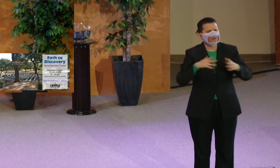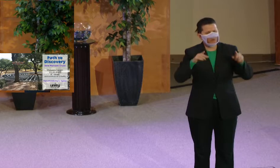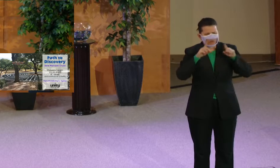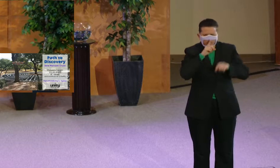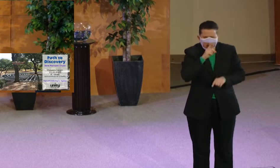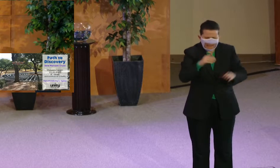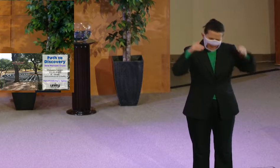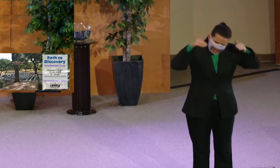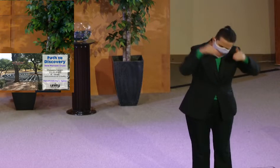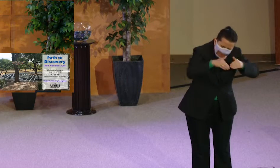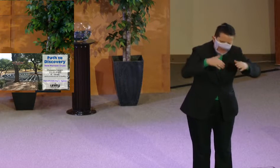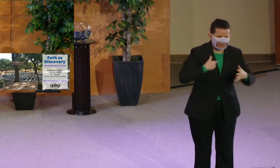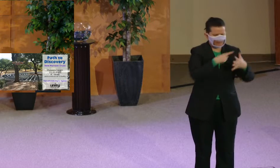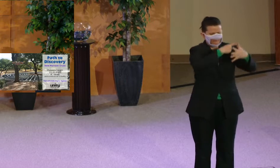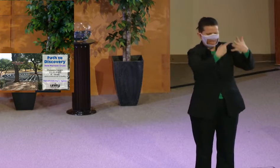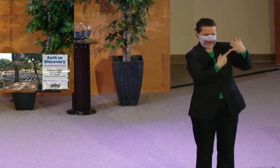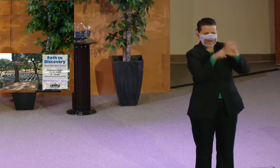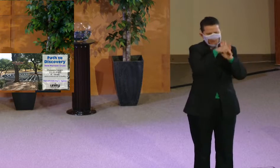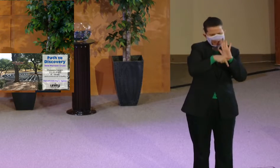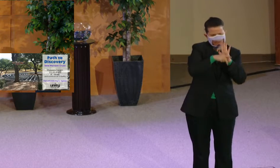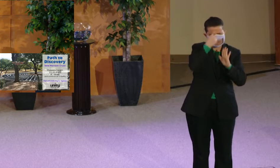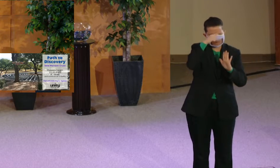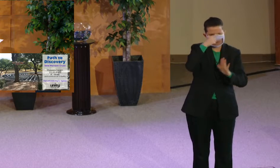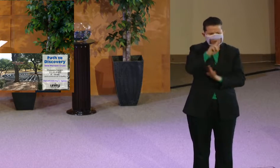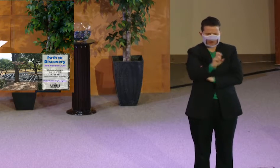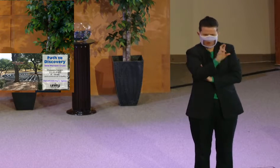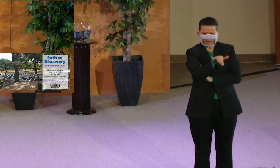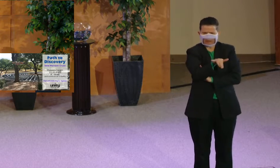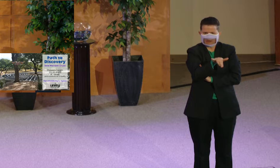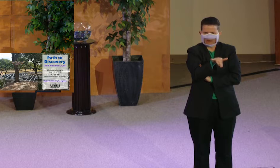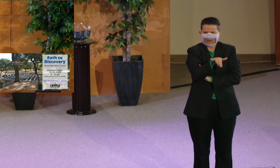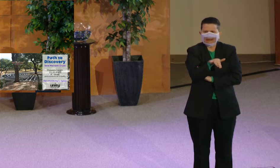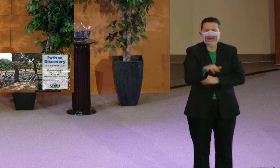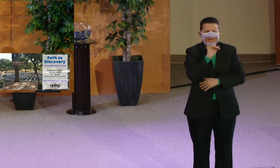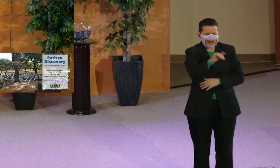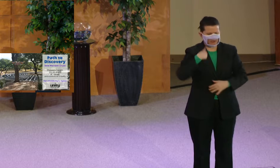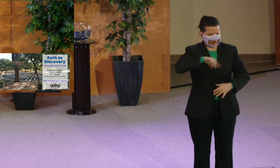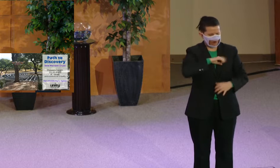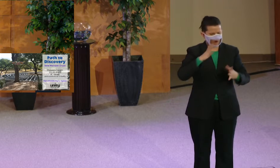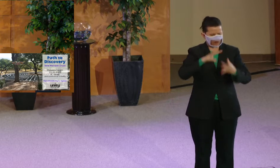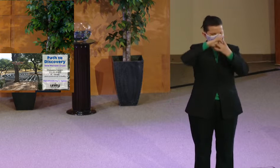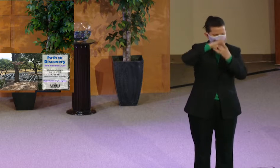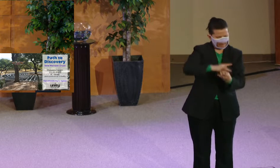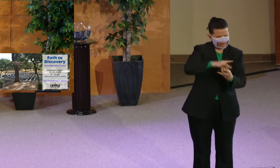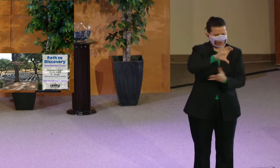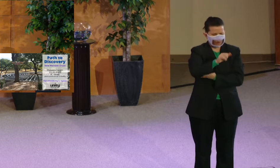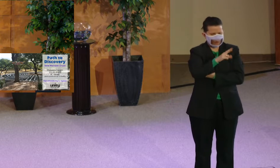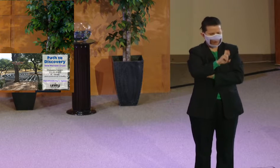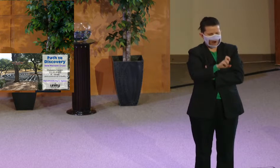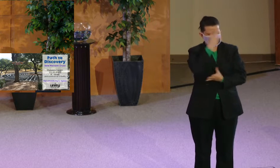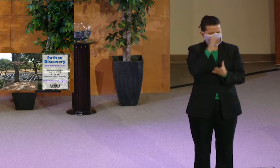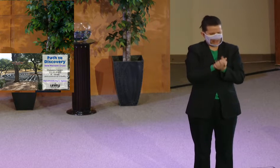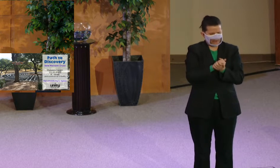our core beliefs, and it also allows you then to be active members of the community.